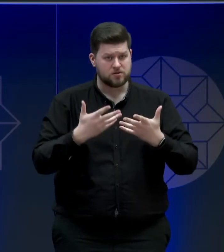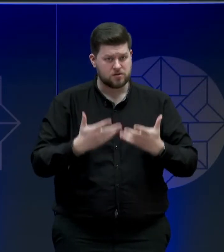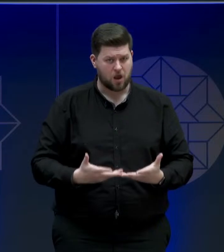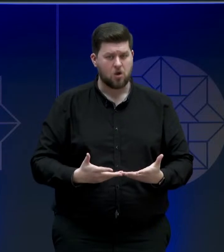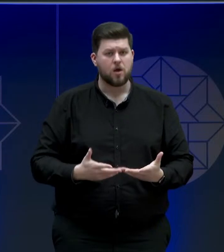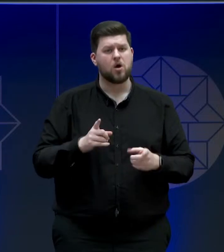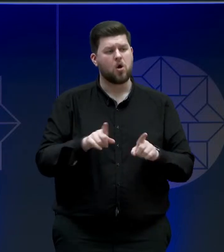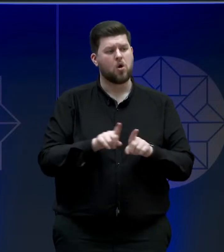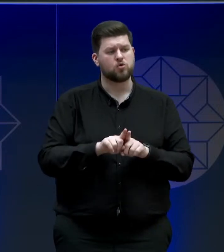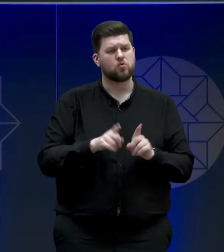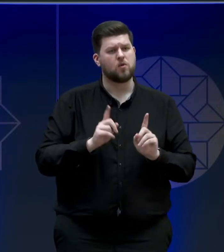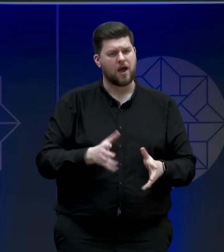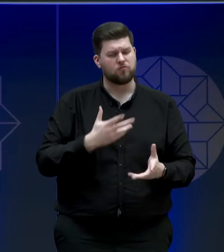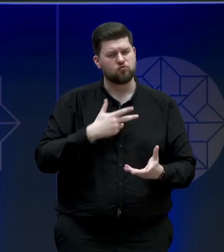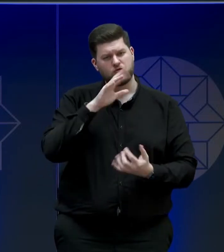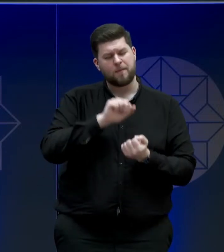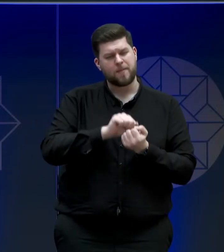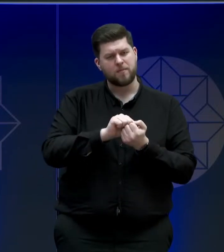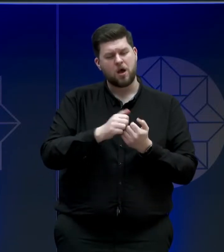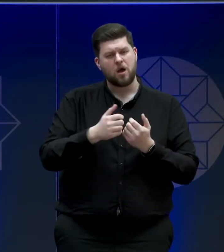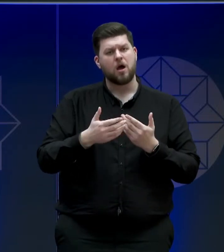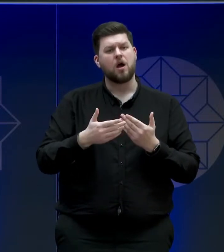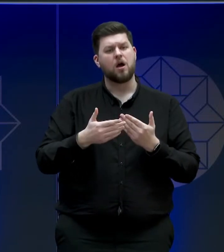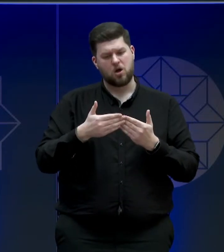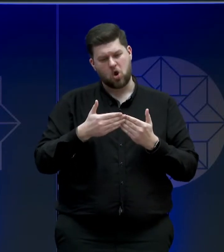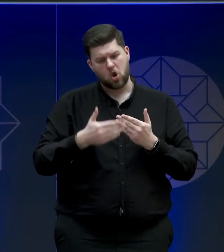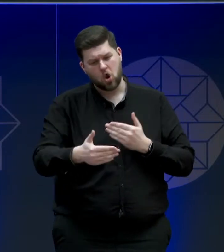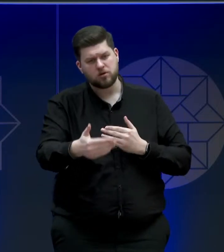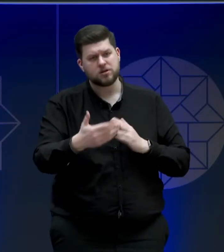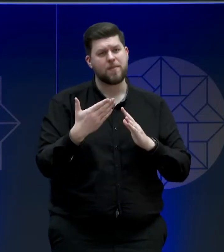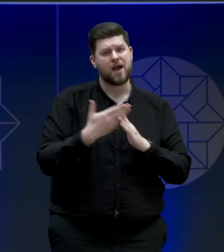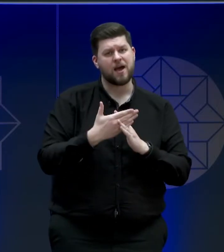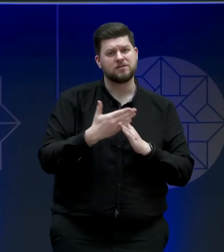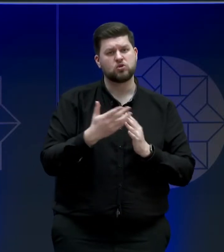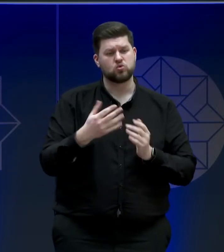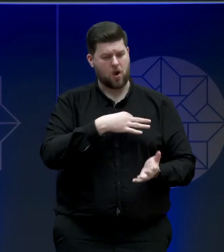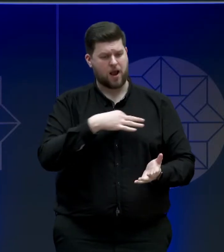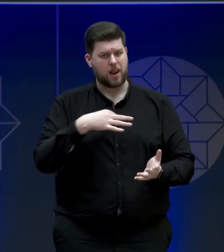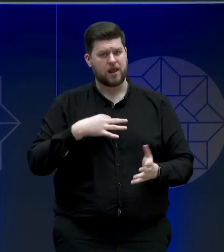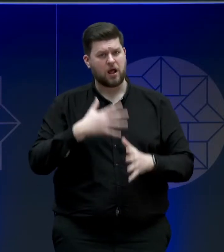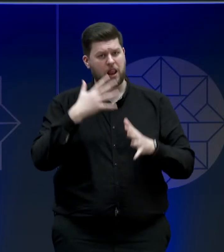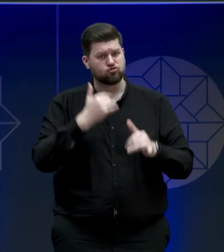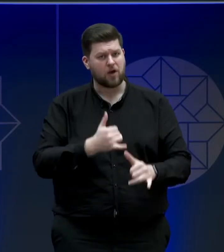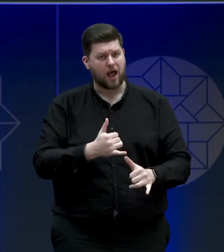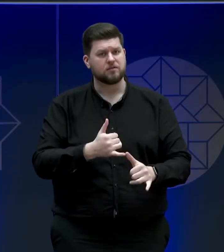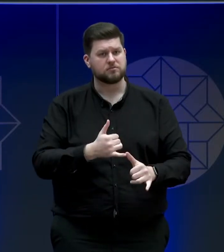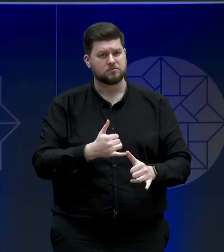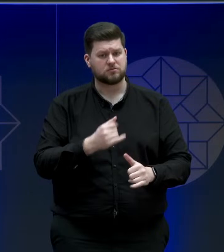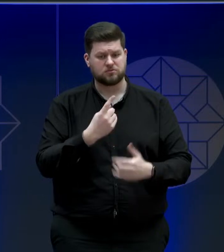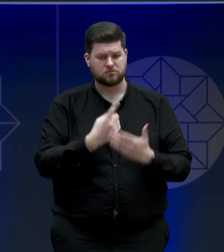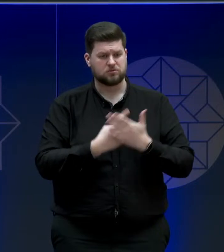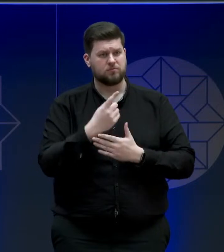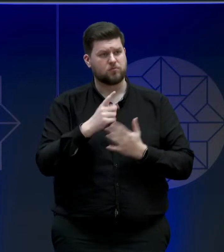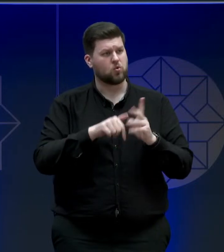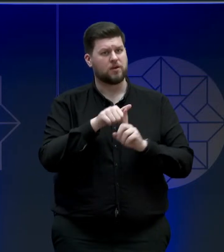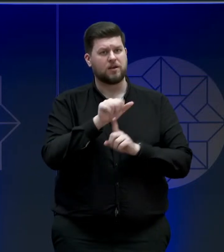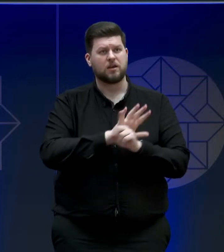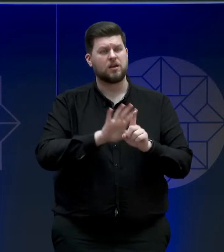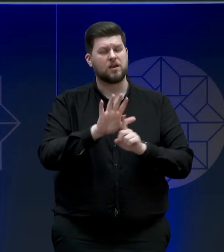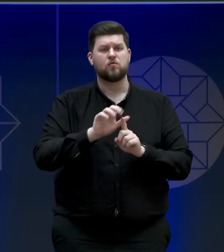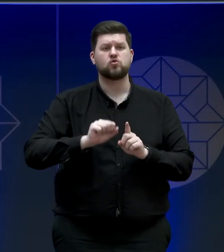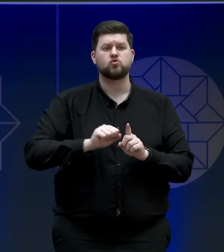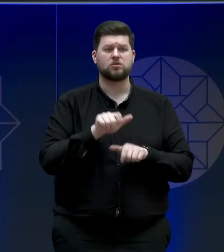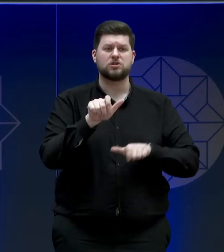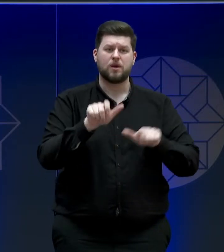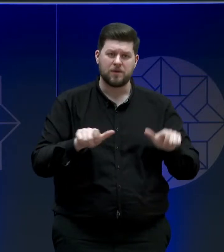also forget about the long-term access to clinical trials that take place in the UK for our Scottish patients